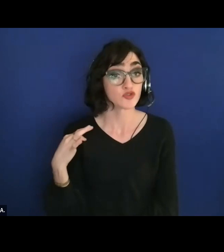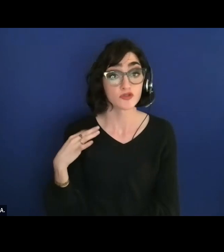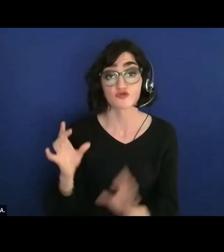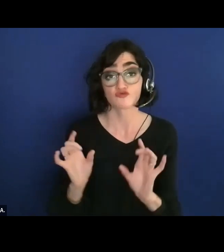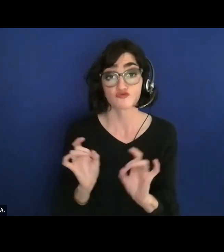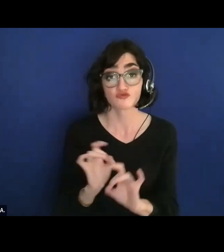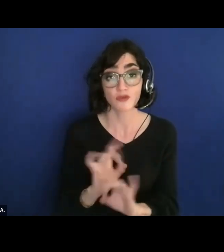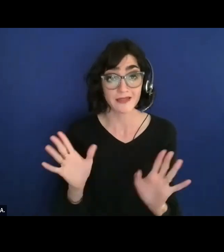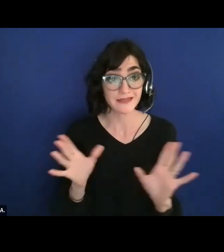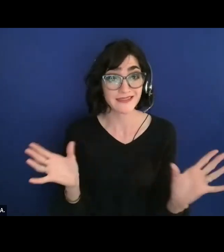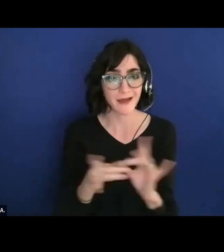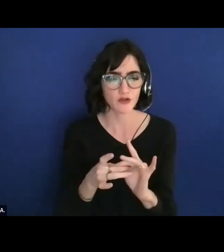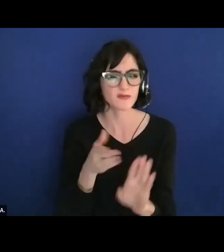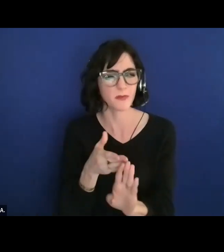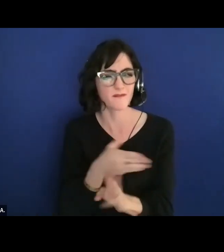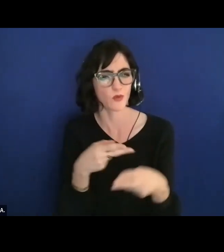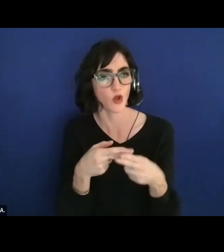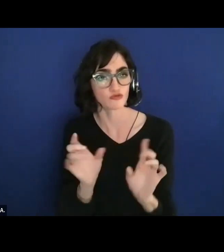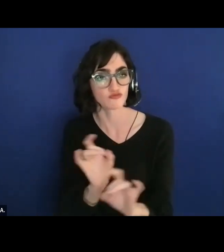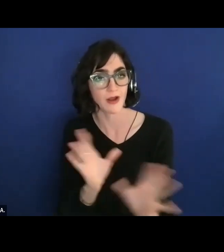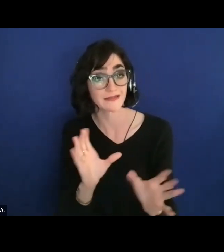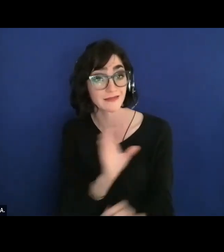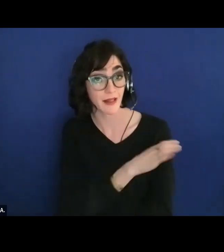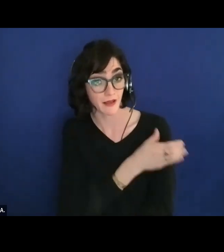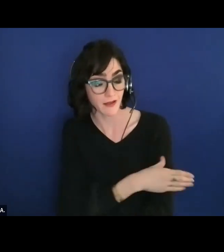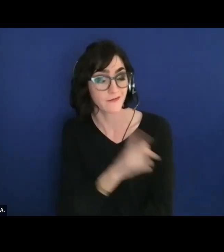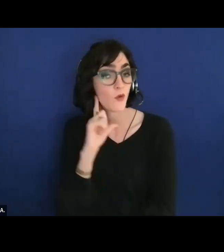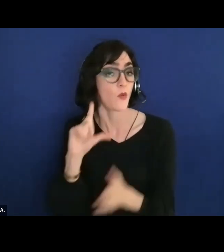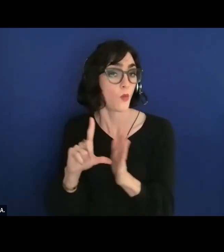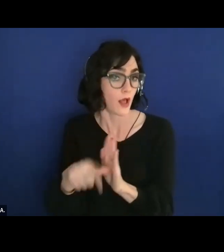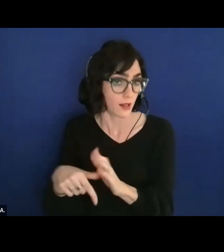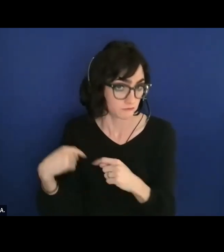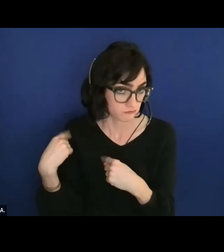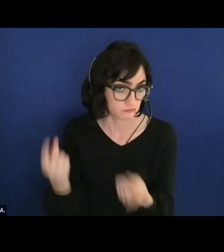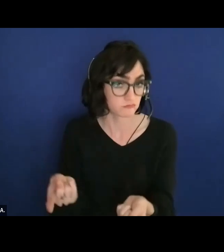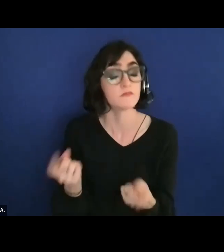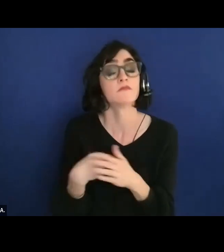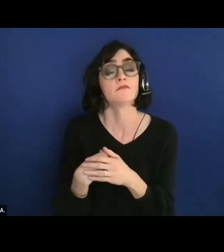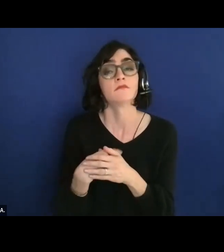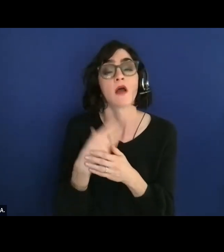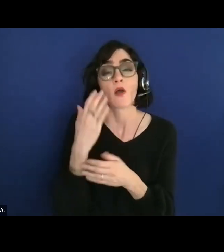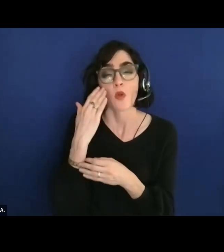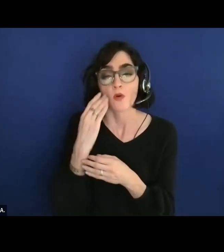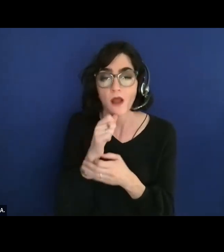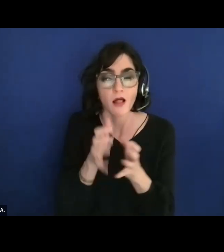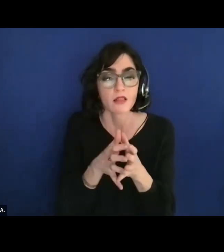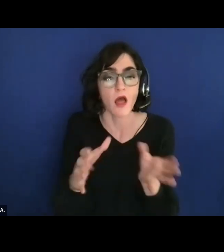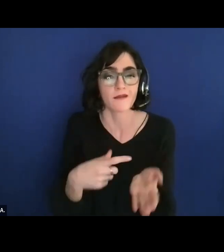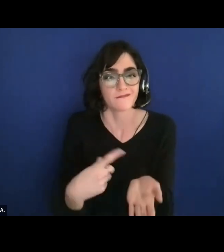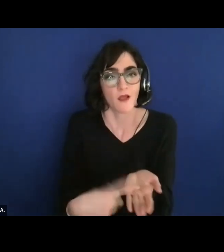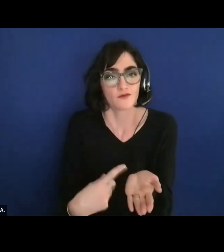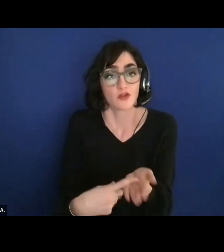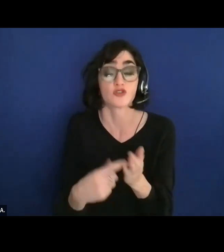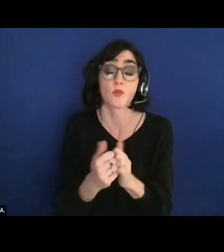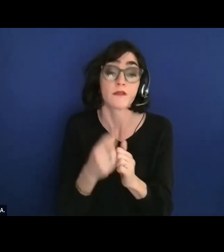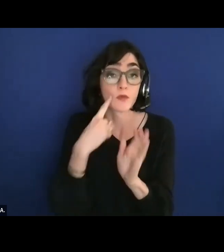what was Crisis Clinic, a while. And I know that there hasn't been that much conversation between, for example, Volunteers